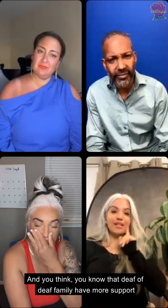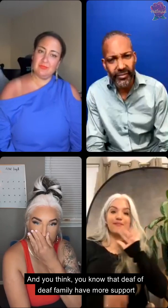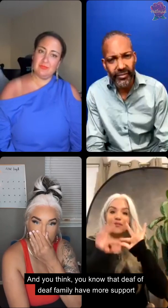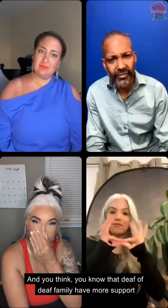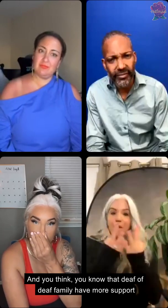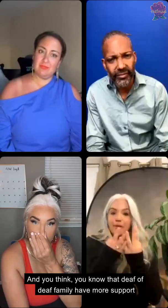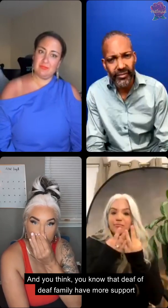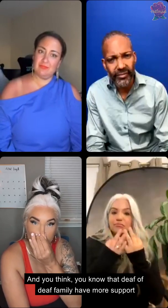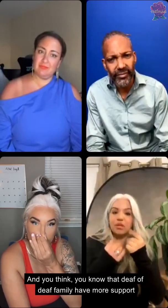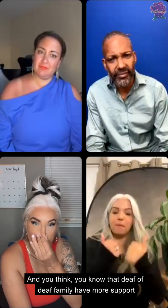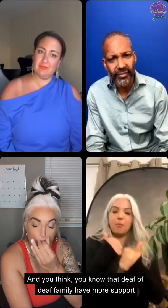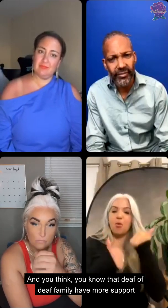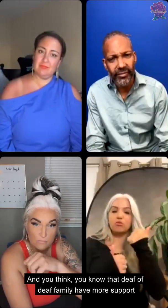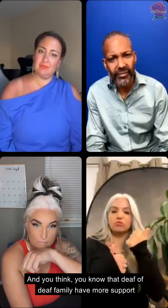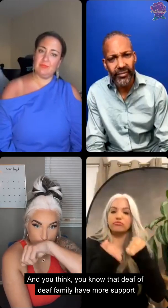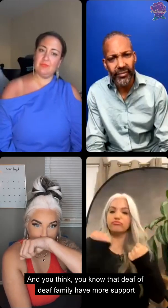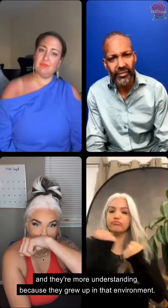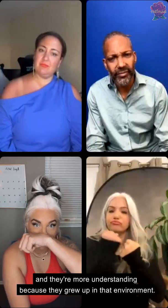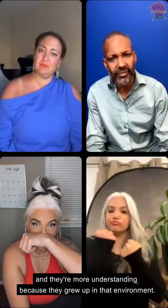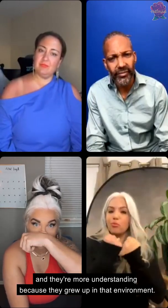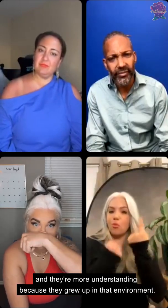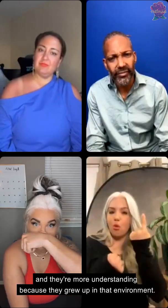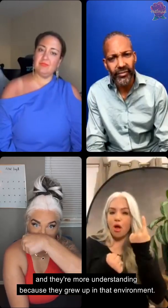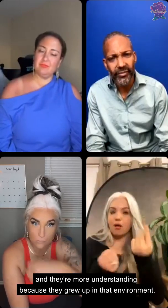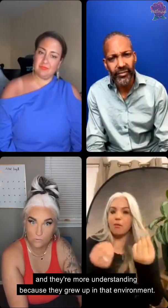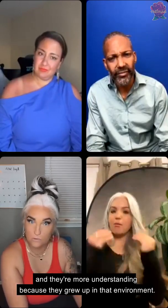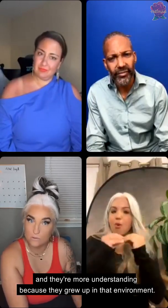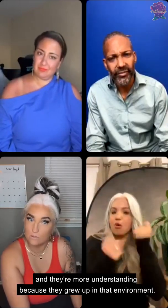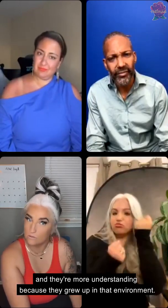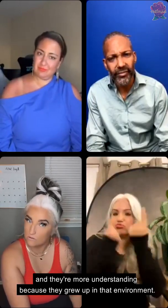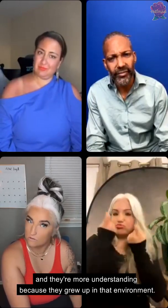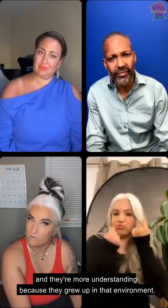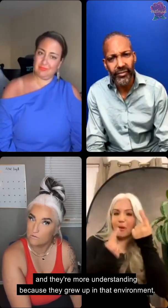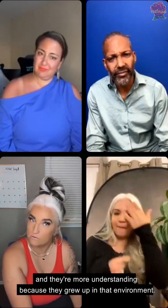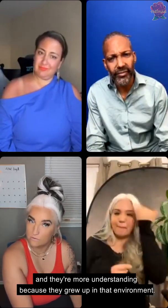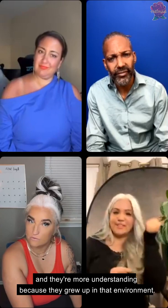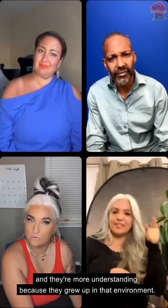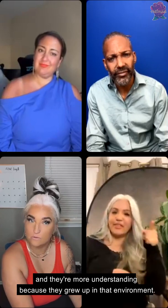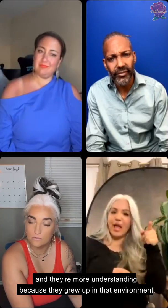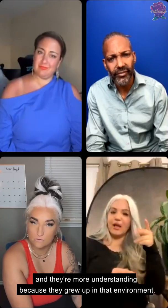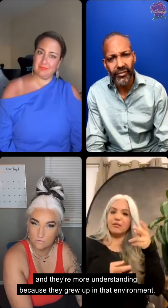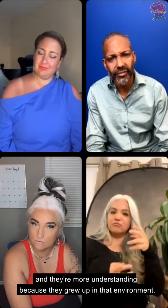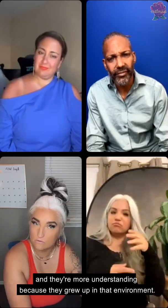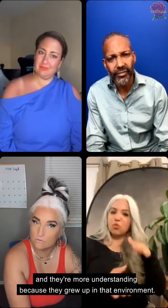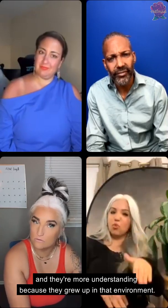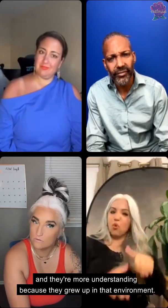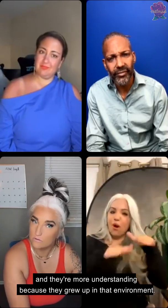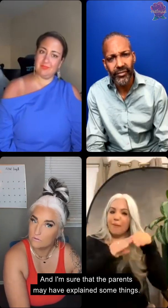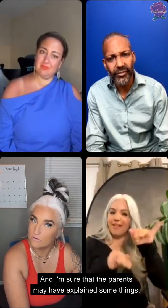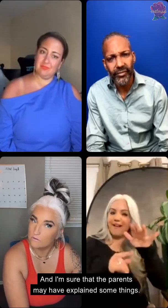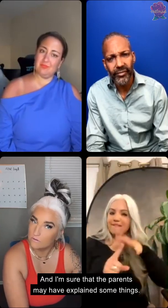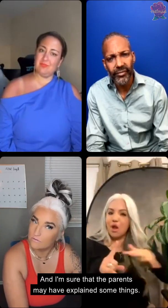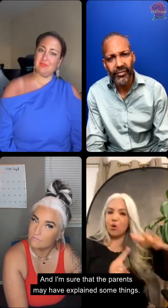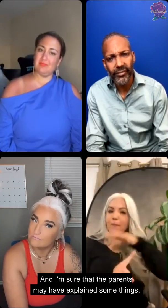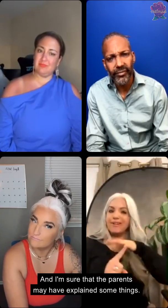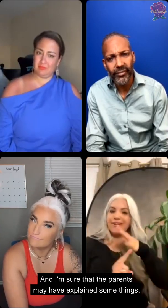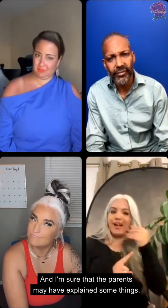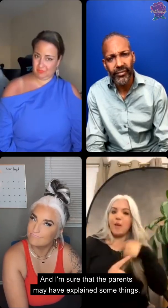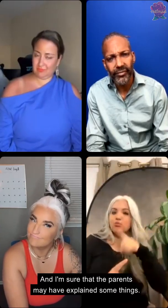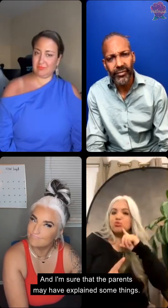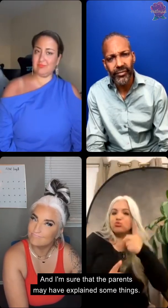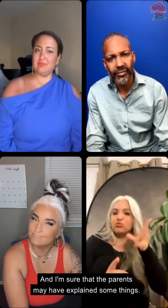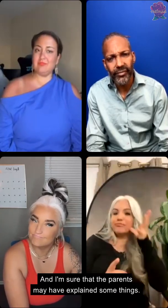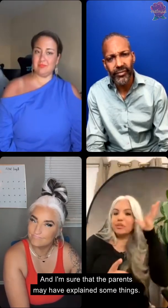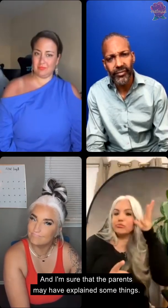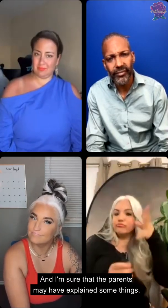And you think, that deaf of deaf family have more support and they're more understanding because they grew up in that environment. And